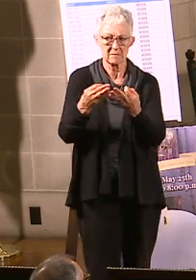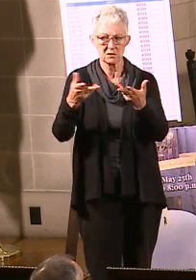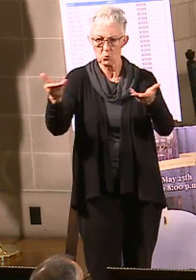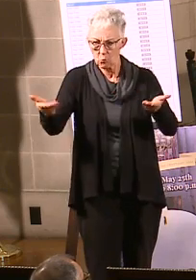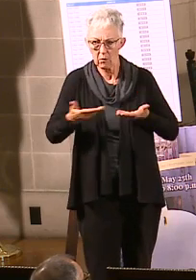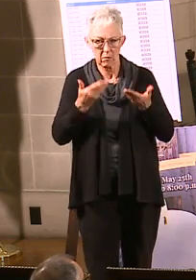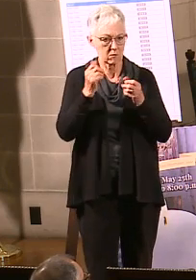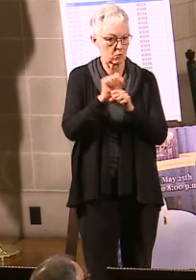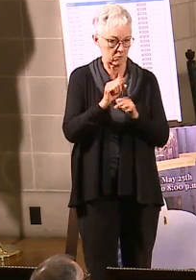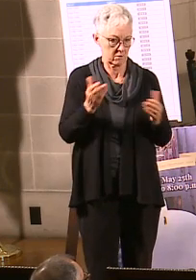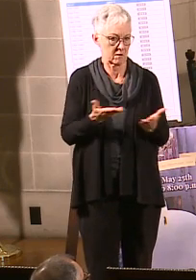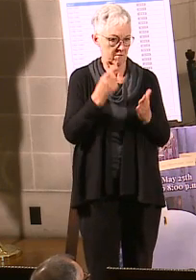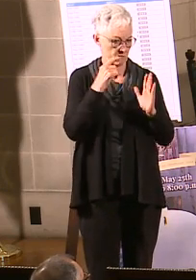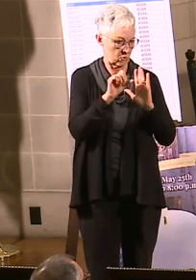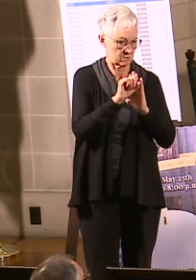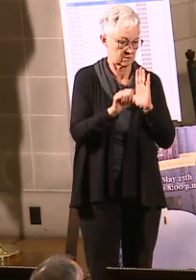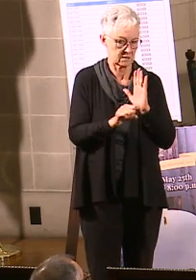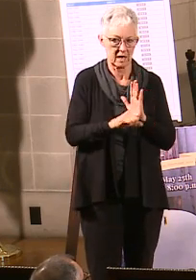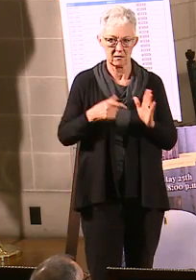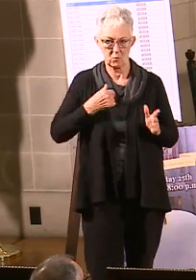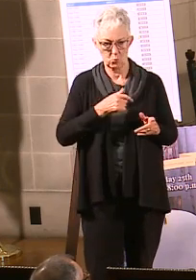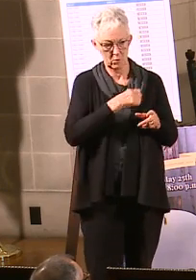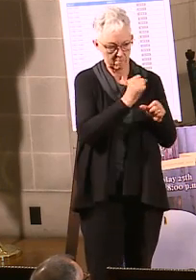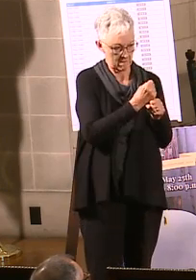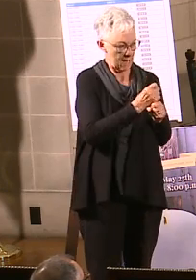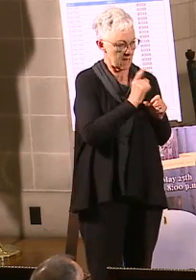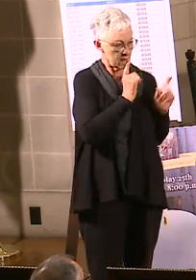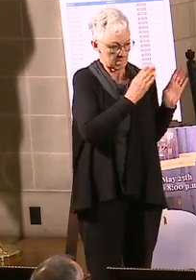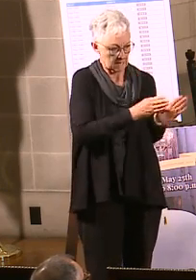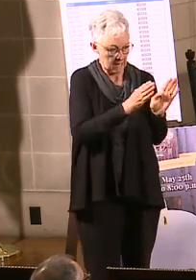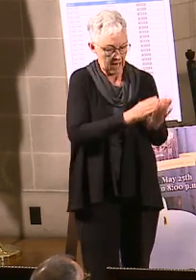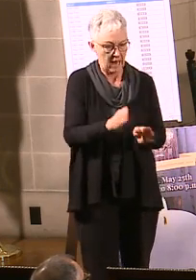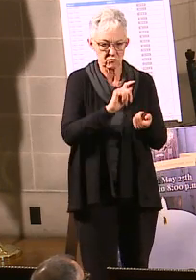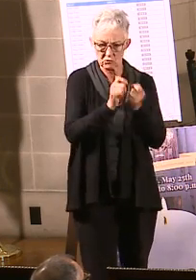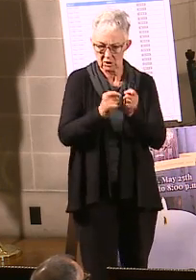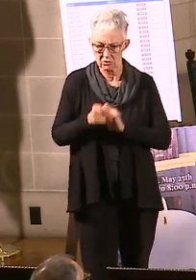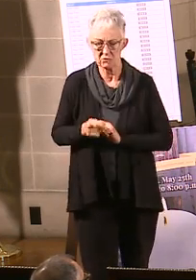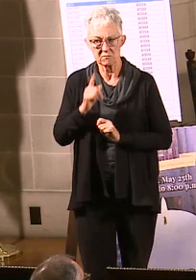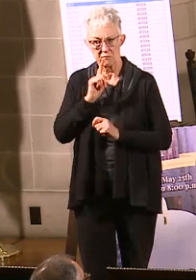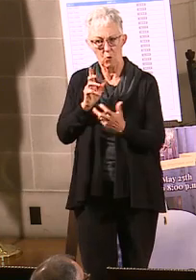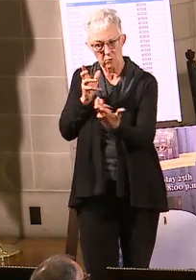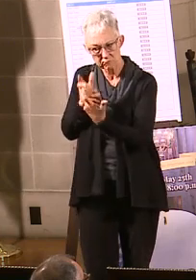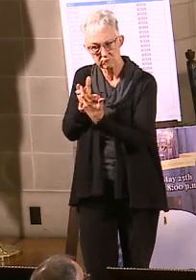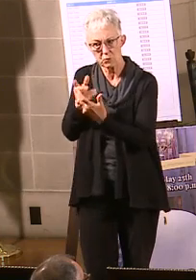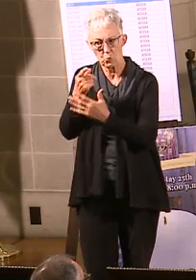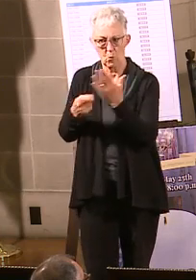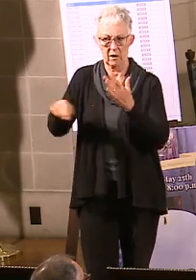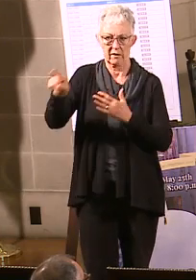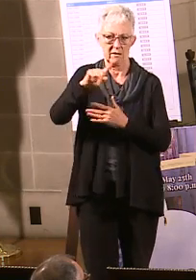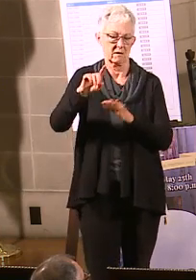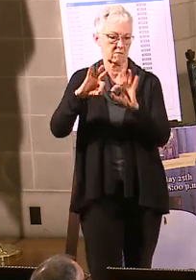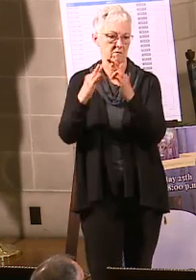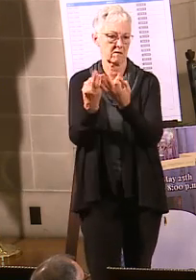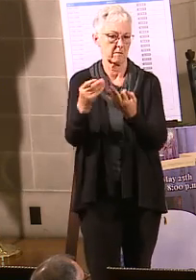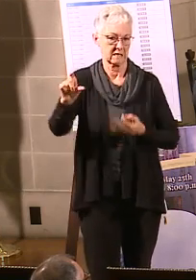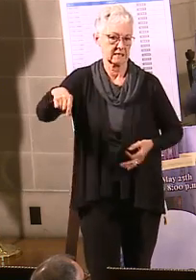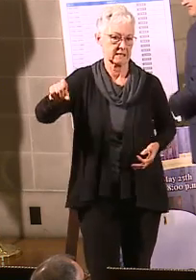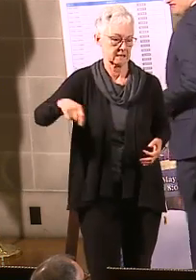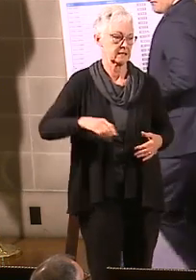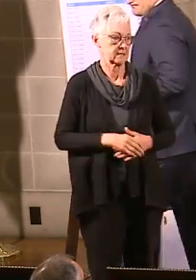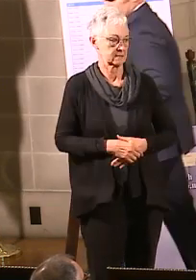as their families are starting and growing. So with that, I'll turn it back over to Governor Ricketts. Thank you, sir.